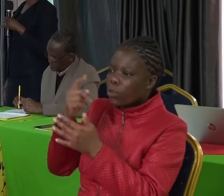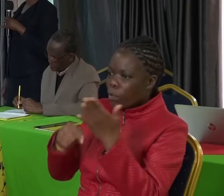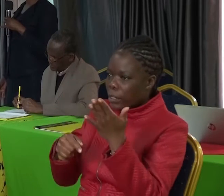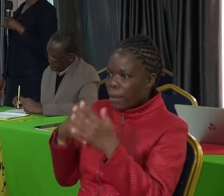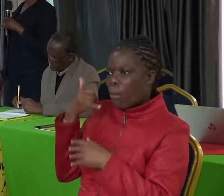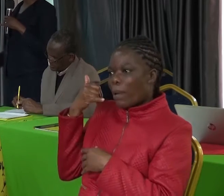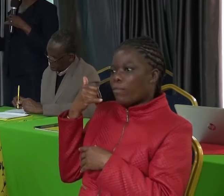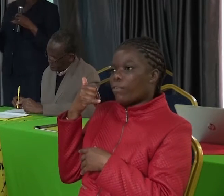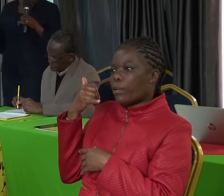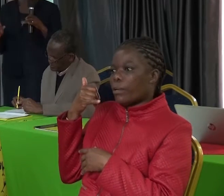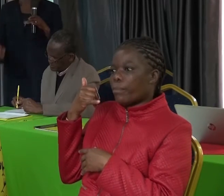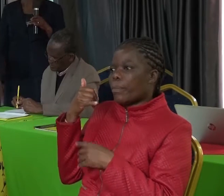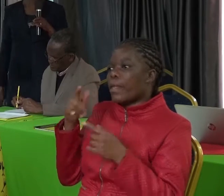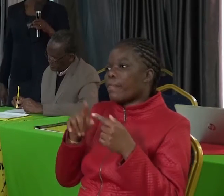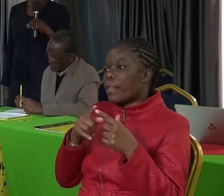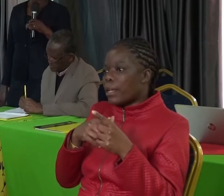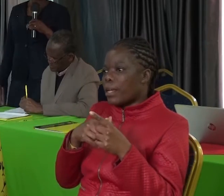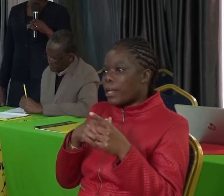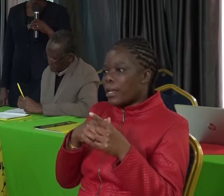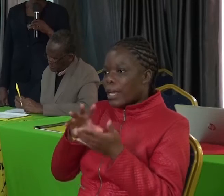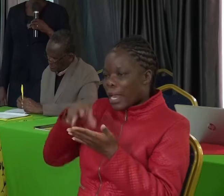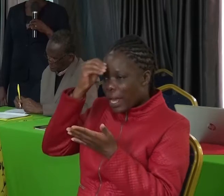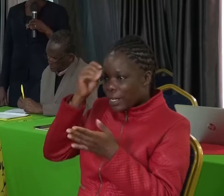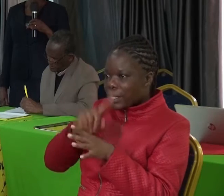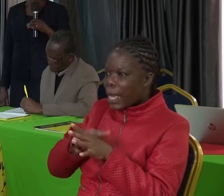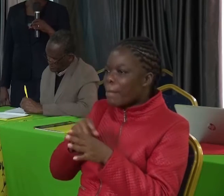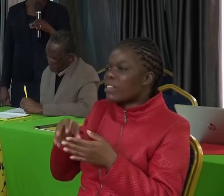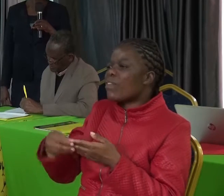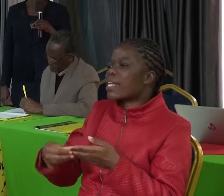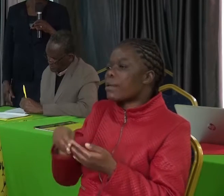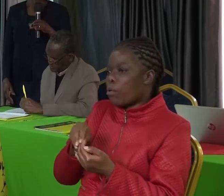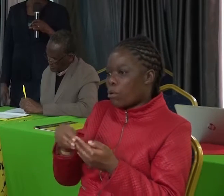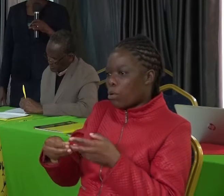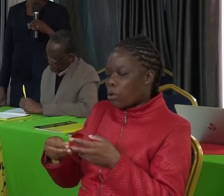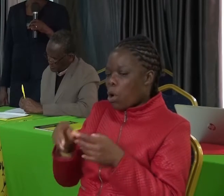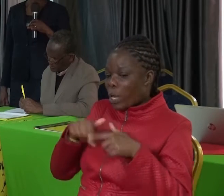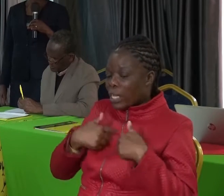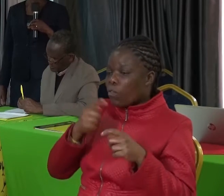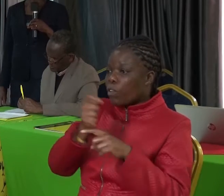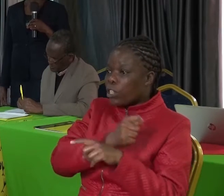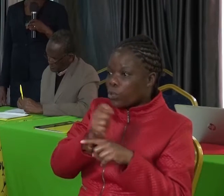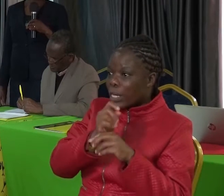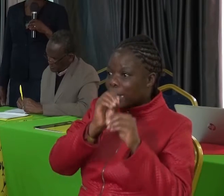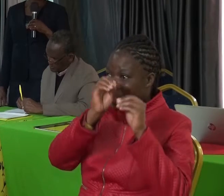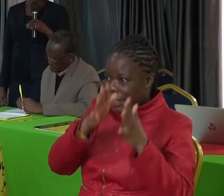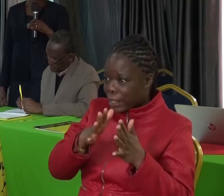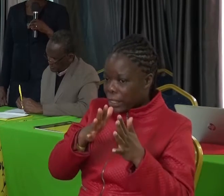then learning time is flexible. We shall train the teachers to teach